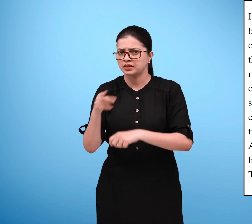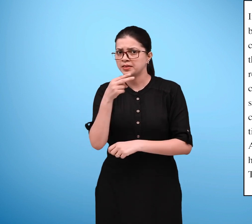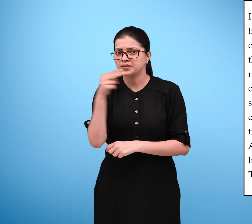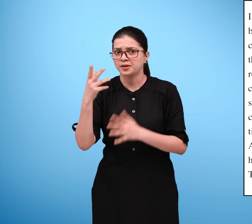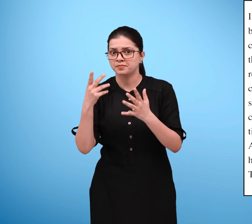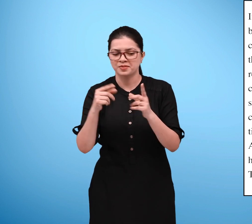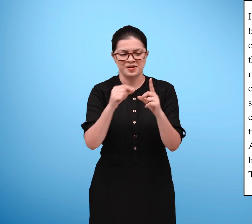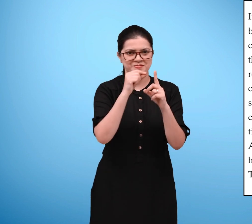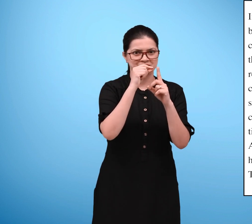This is a pendulum.